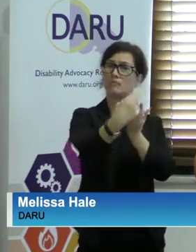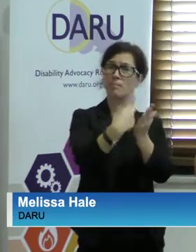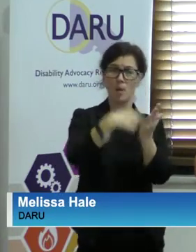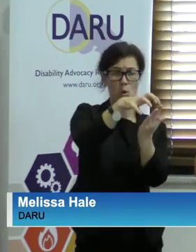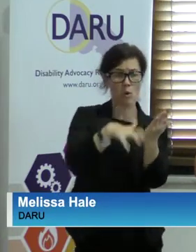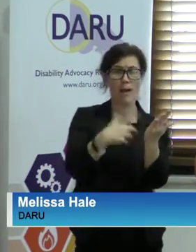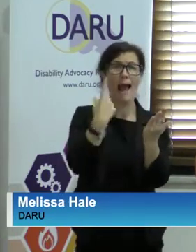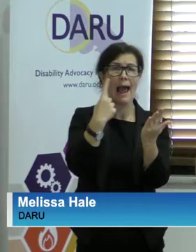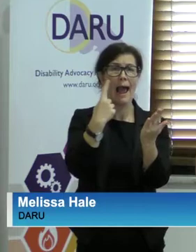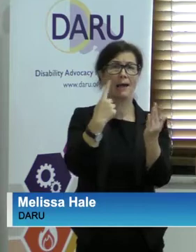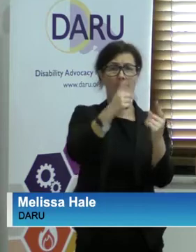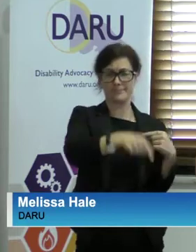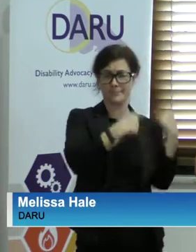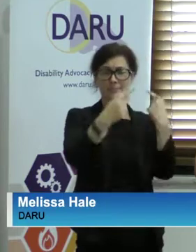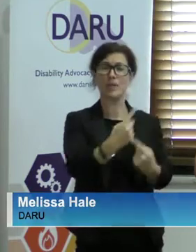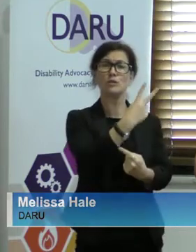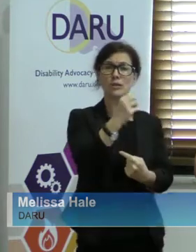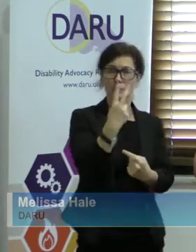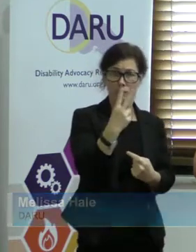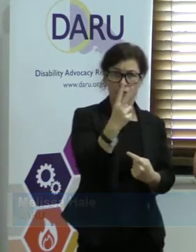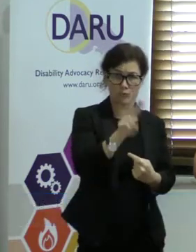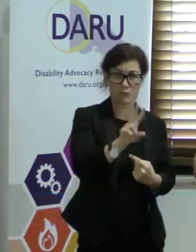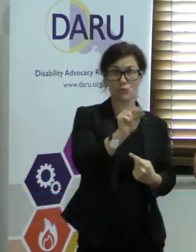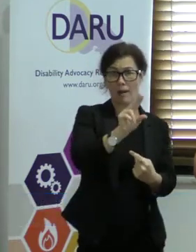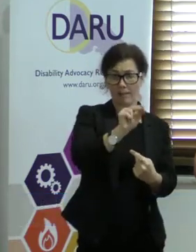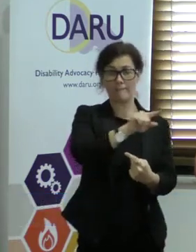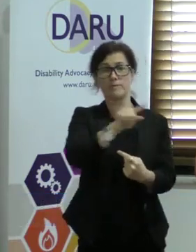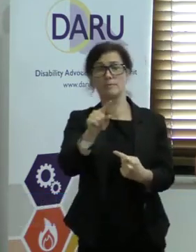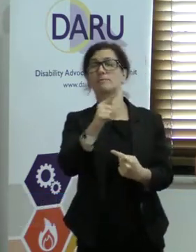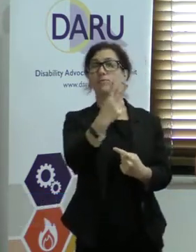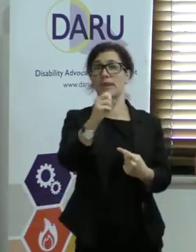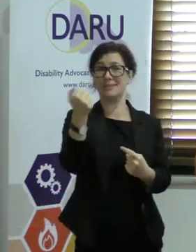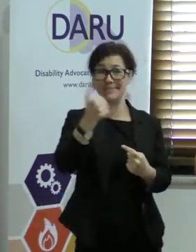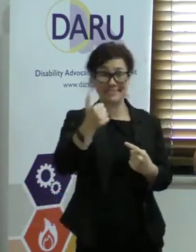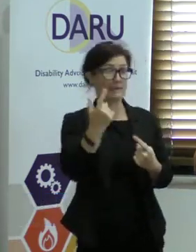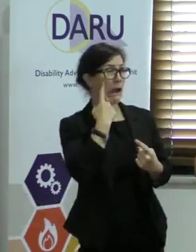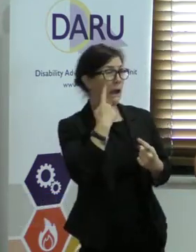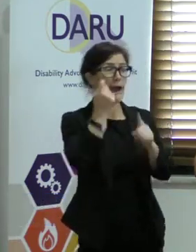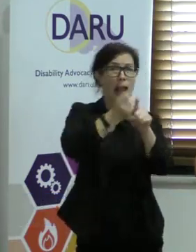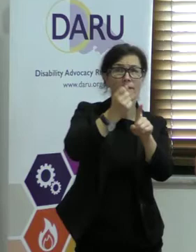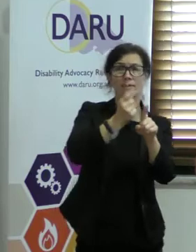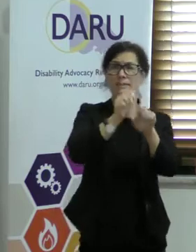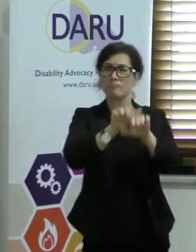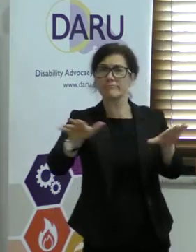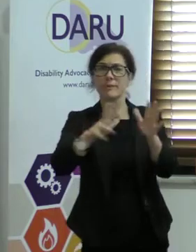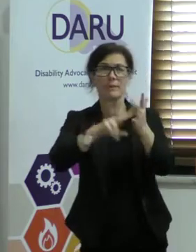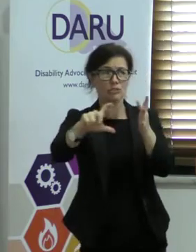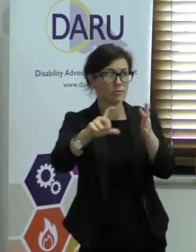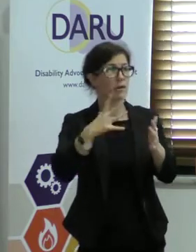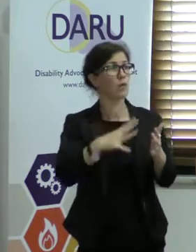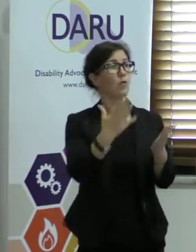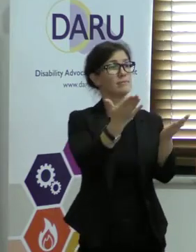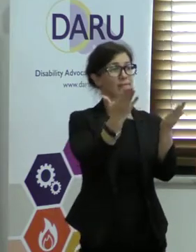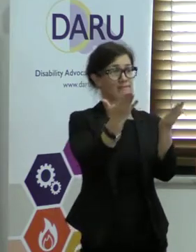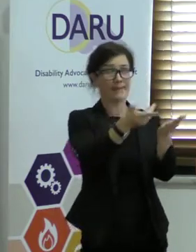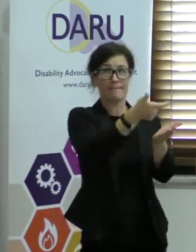at the data and trends observed across advocacy agencies in Victoria. I would like to invite Llewellyn Reynders, the